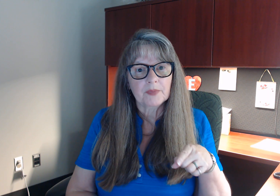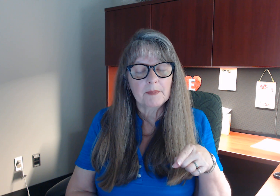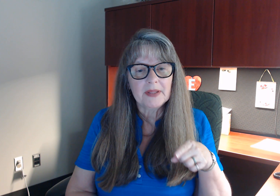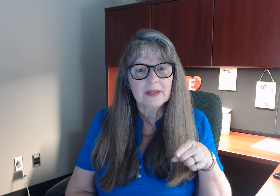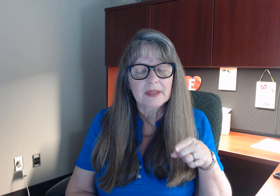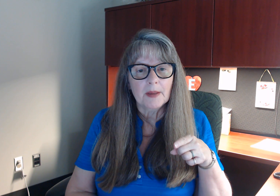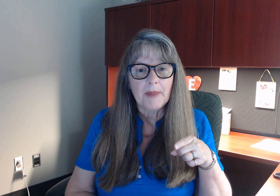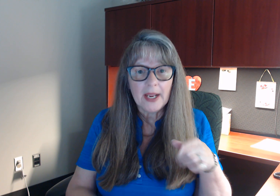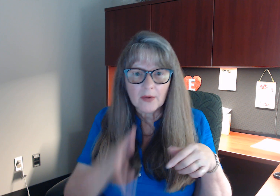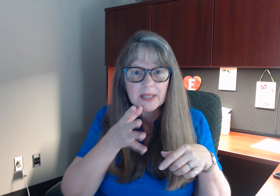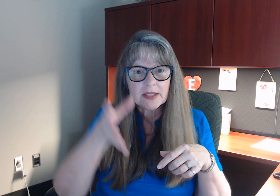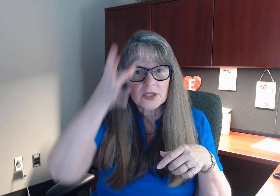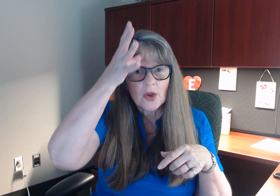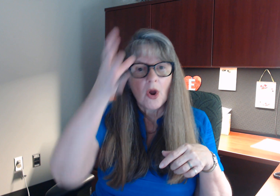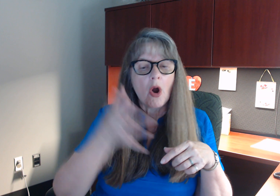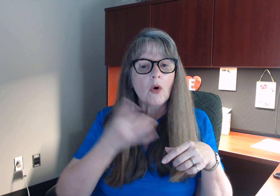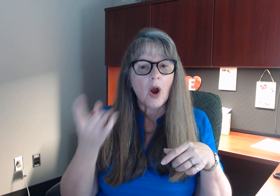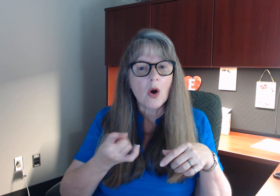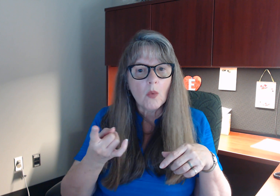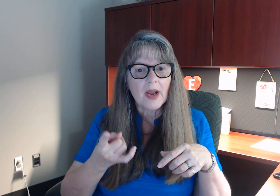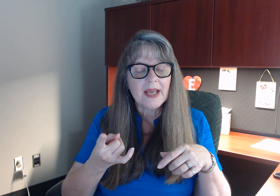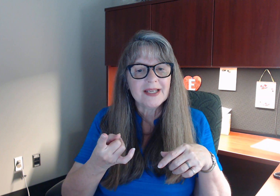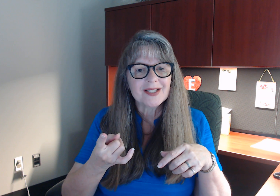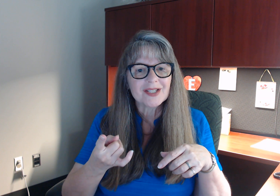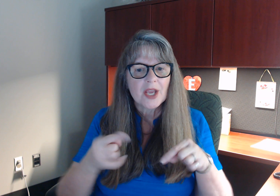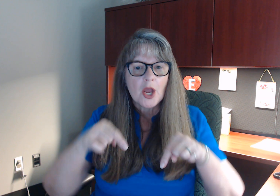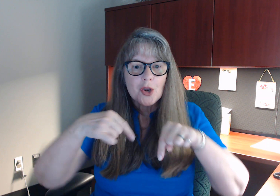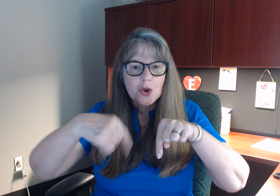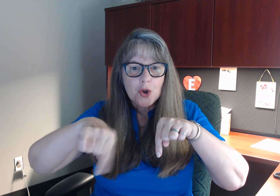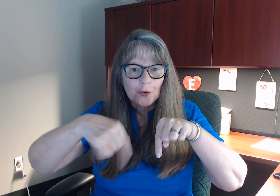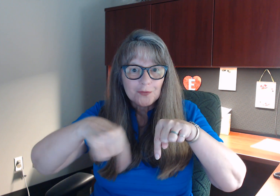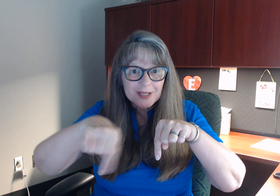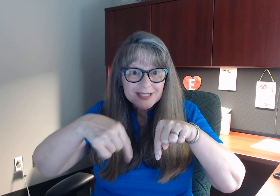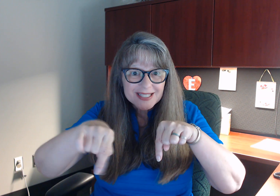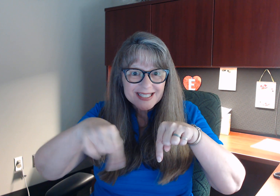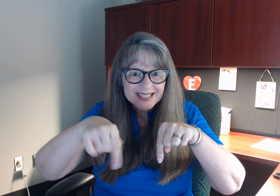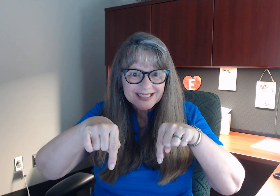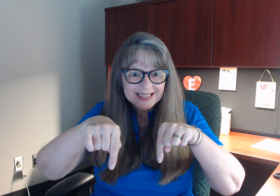But the parents are always nervous,